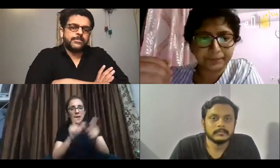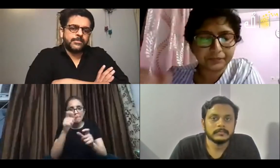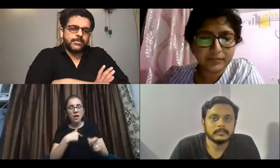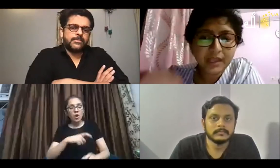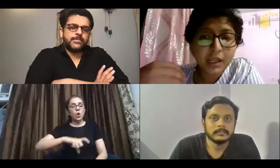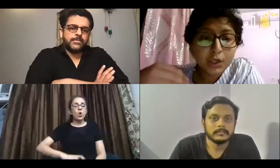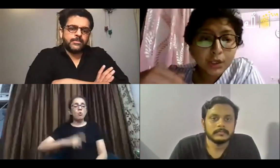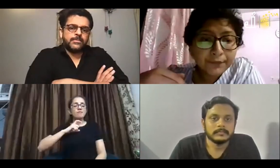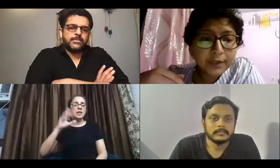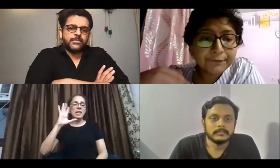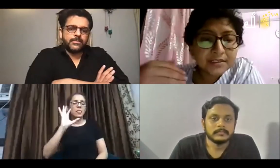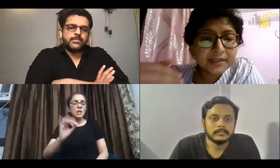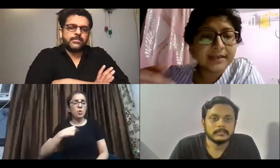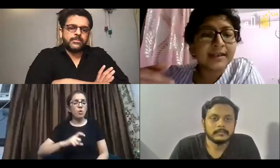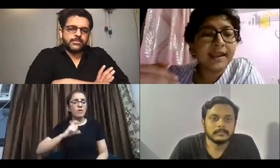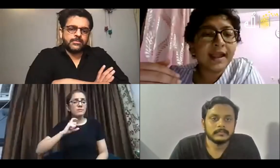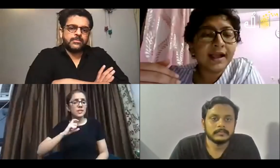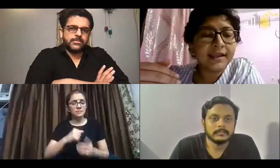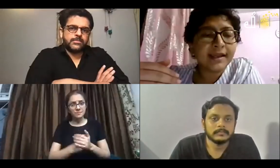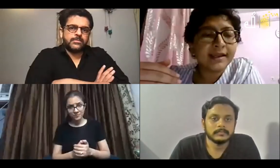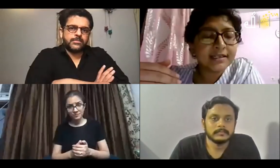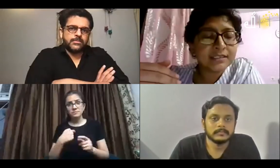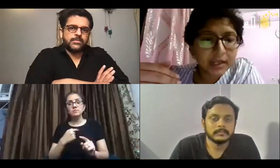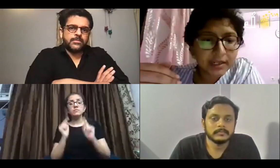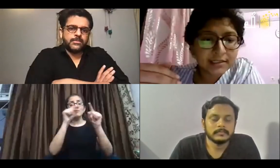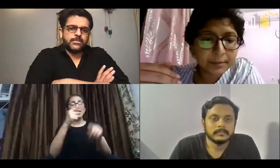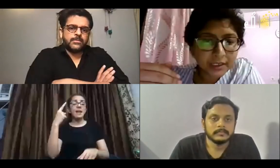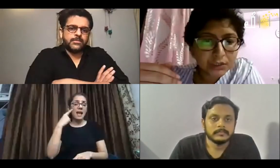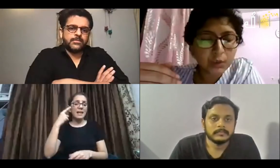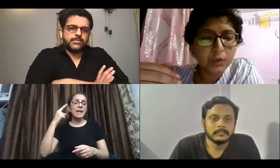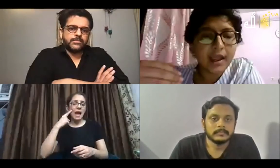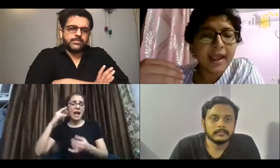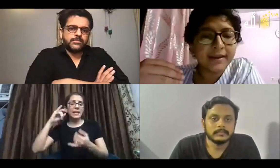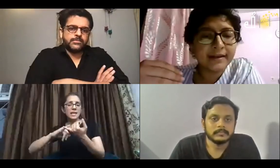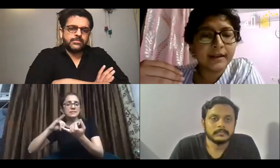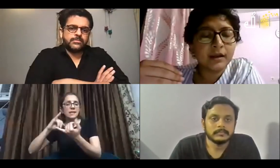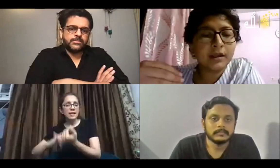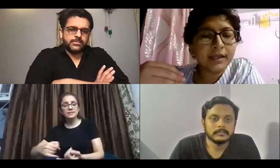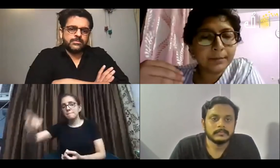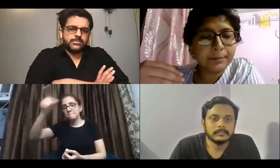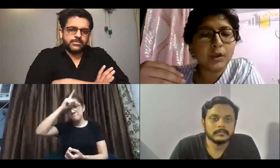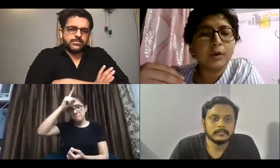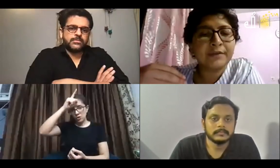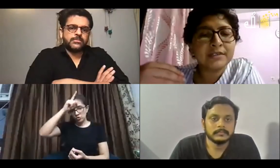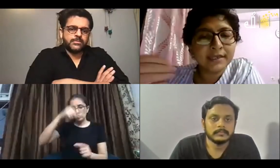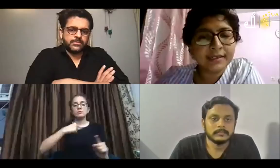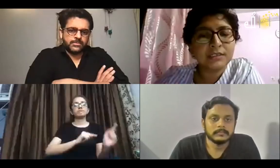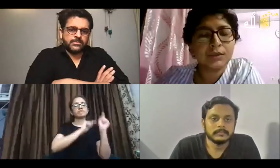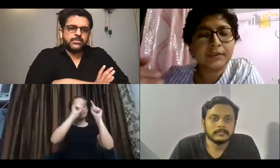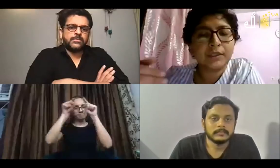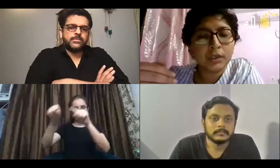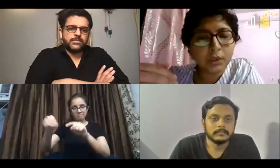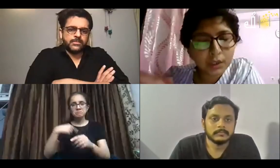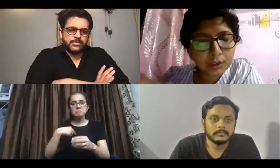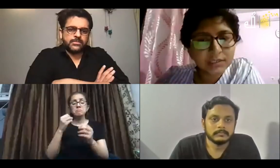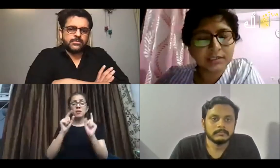confidently. We visited AIISH, Mysore, and a number of sittings